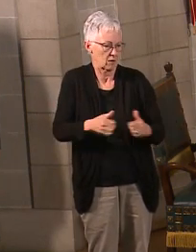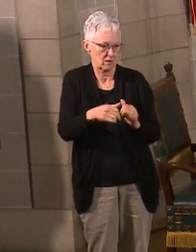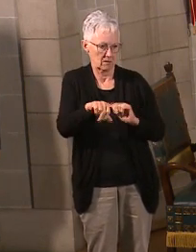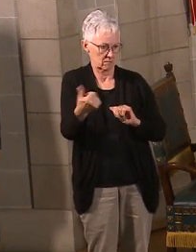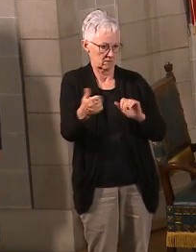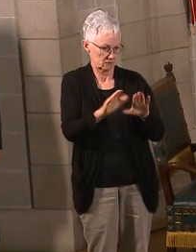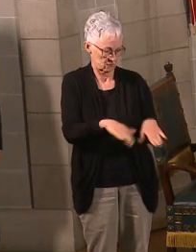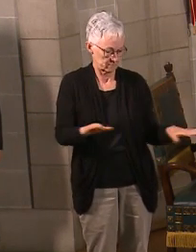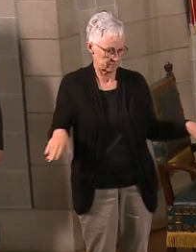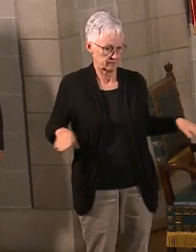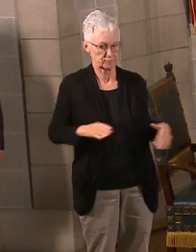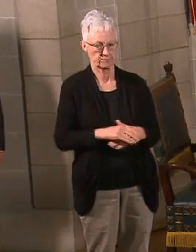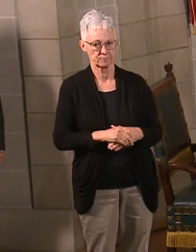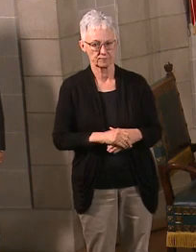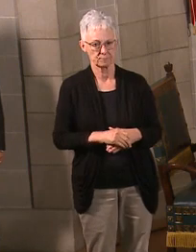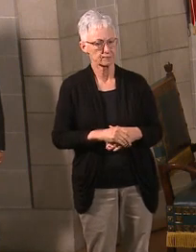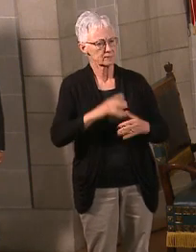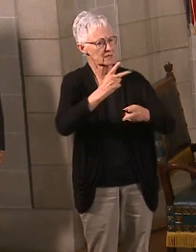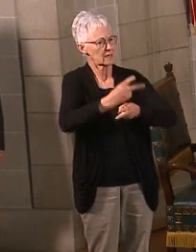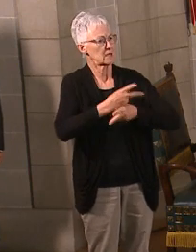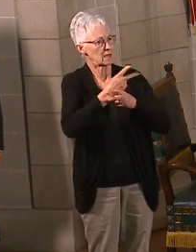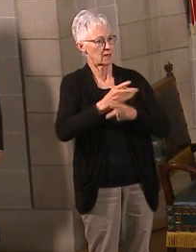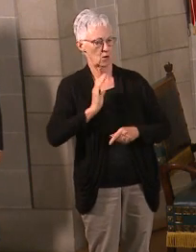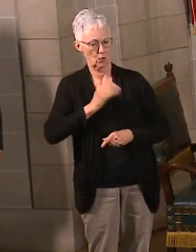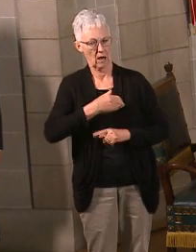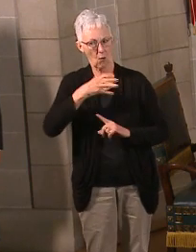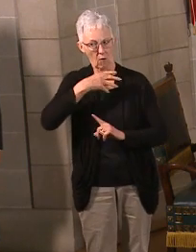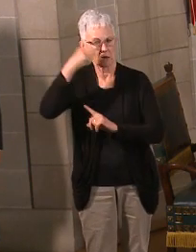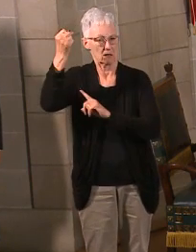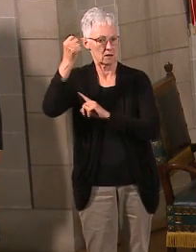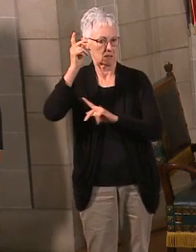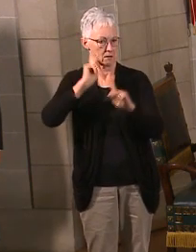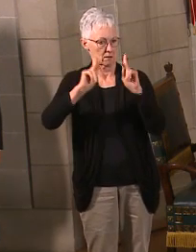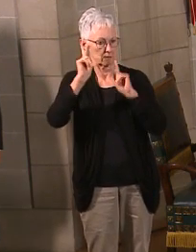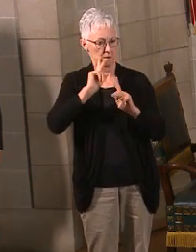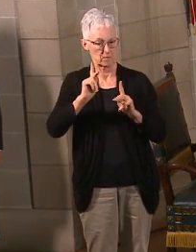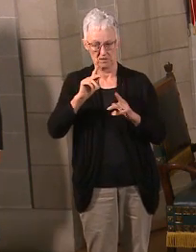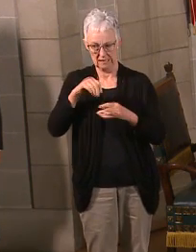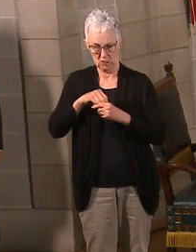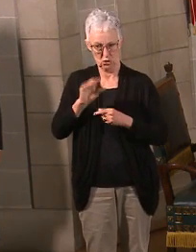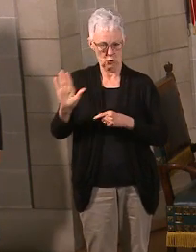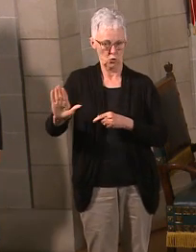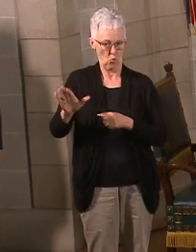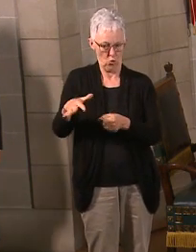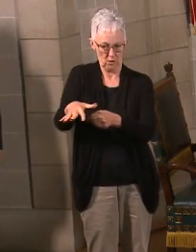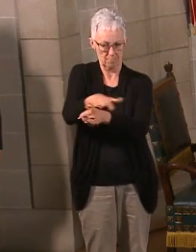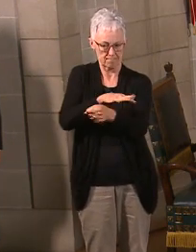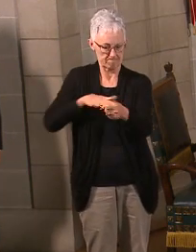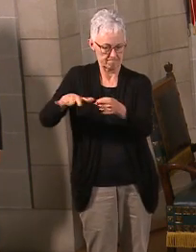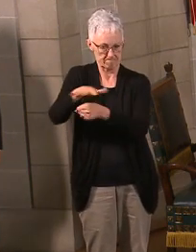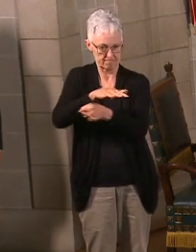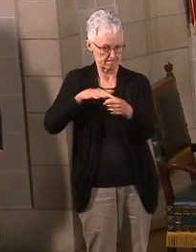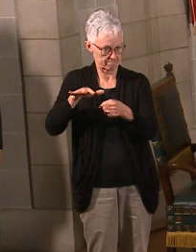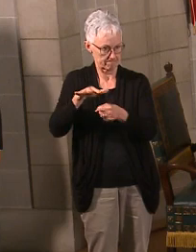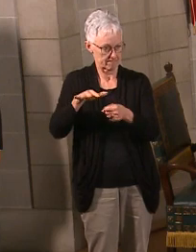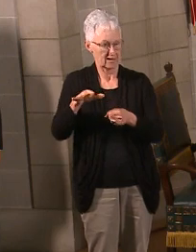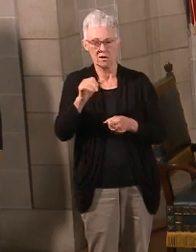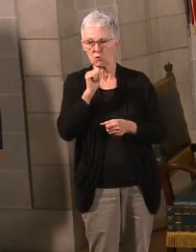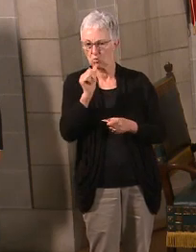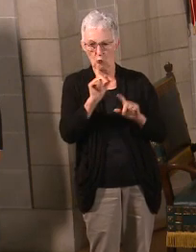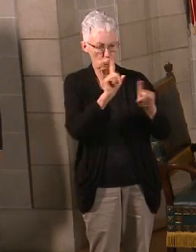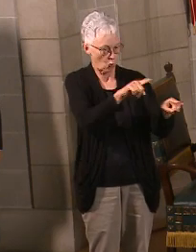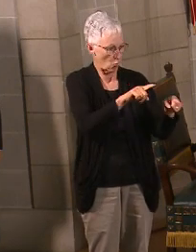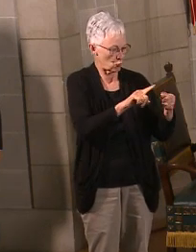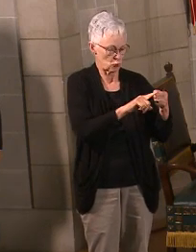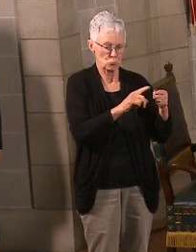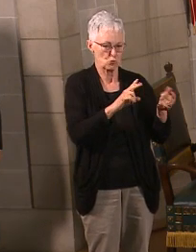they need errands run. But don't go visit a long-term care facility. And then number 6 is exercise at home or